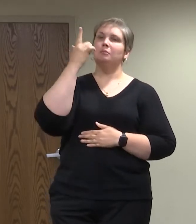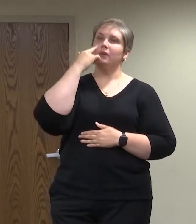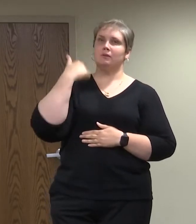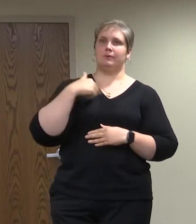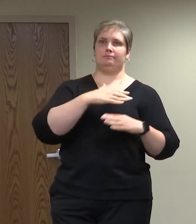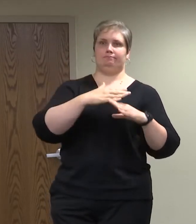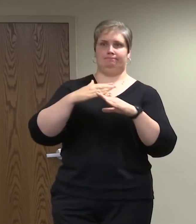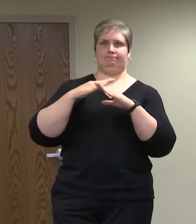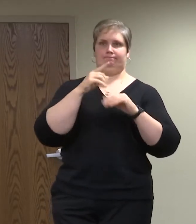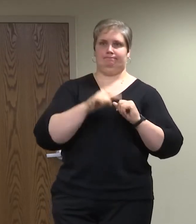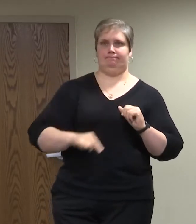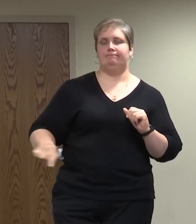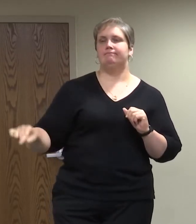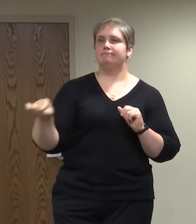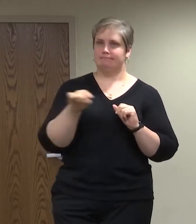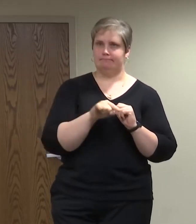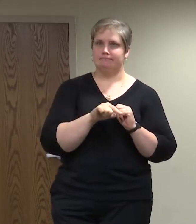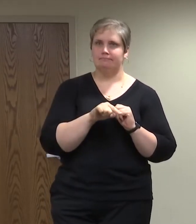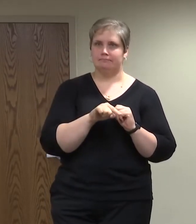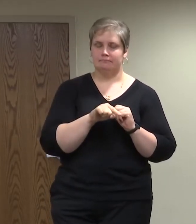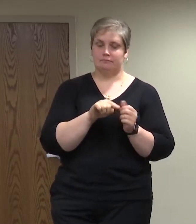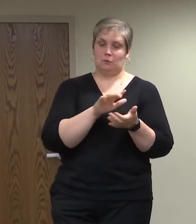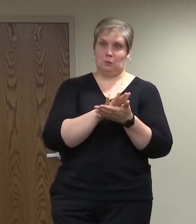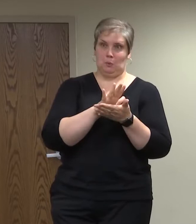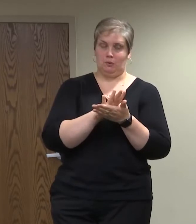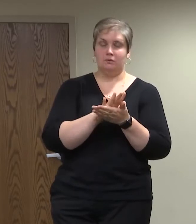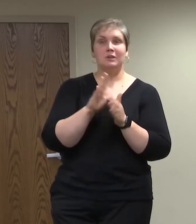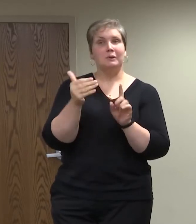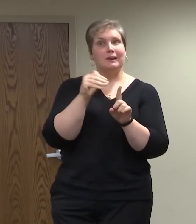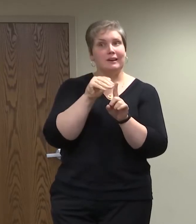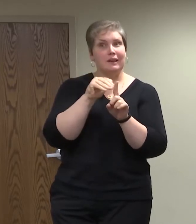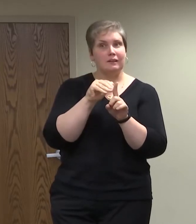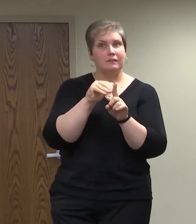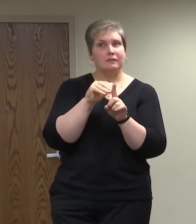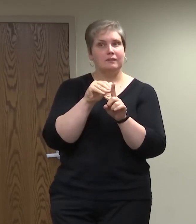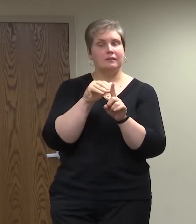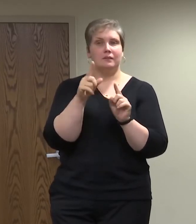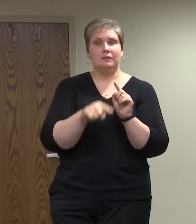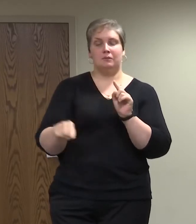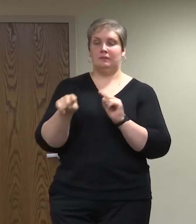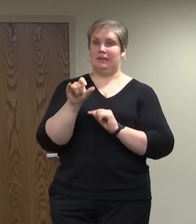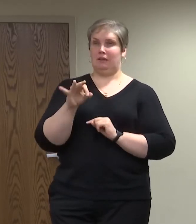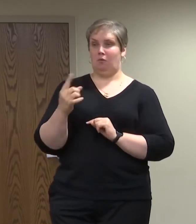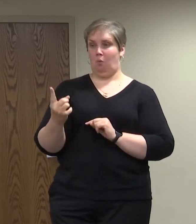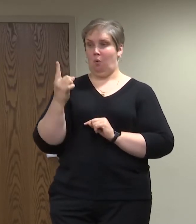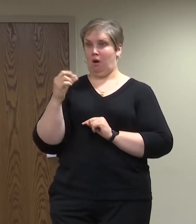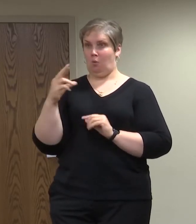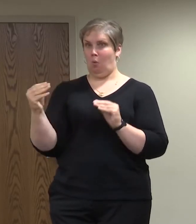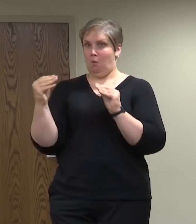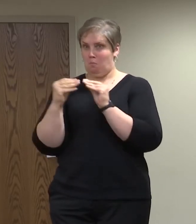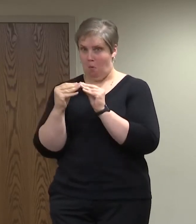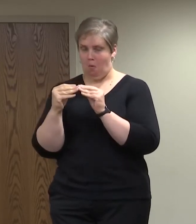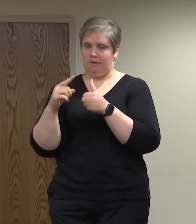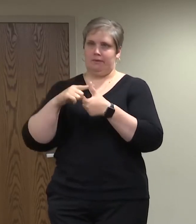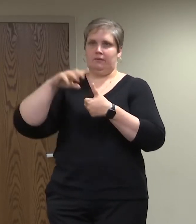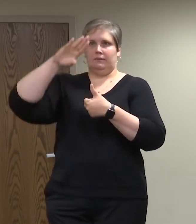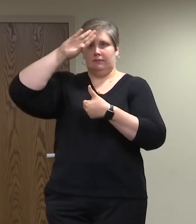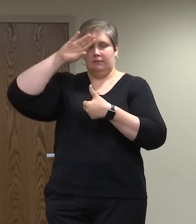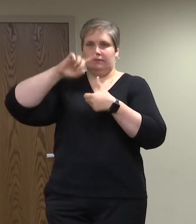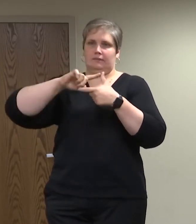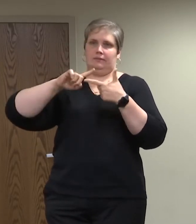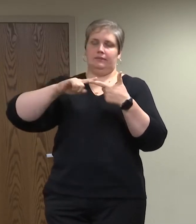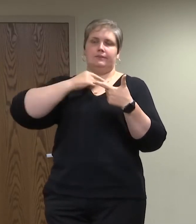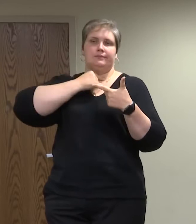learning. So I remind everyone, if you have any one or more symptoms and you are working in a school environment or